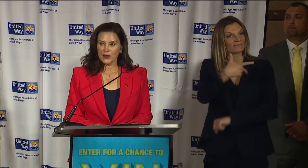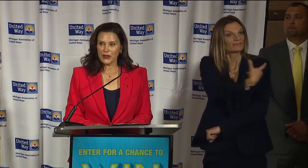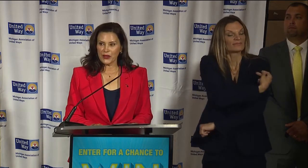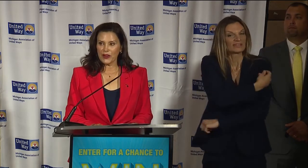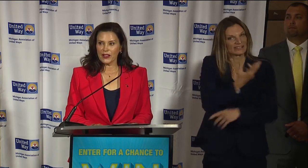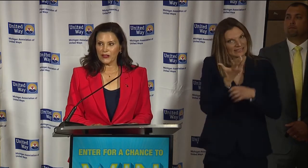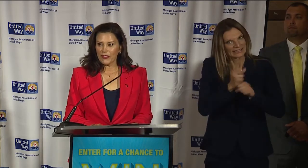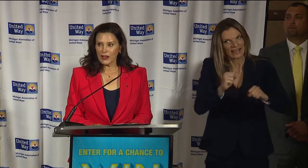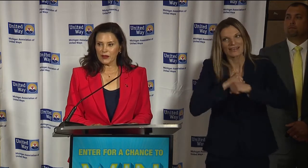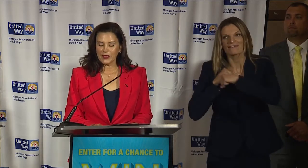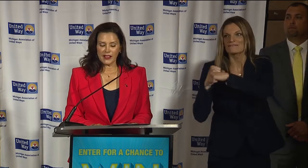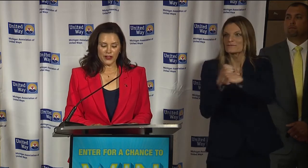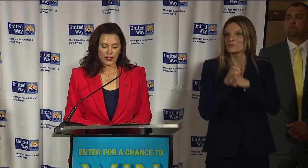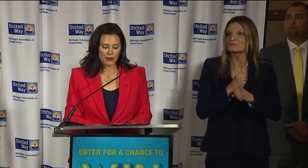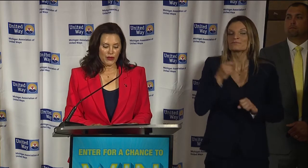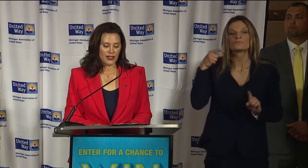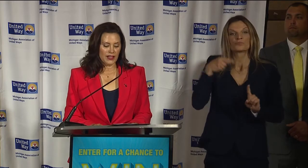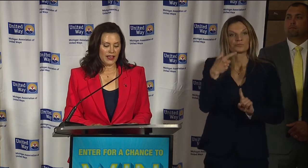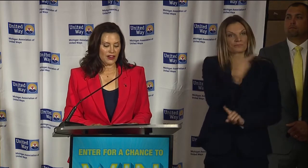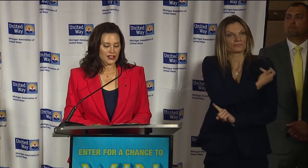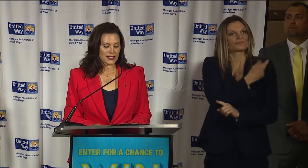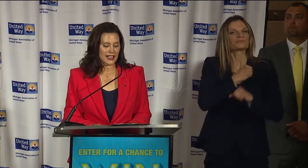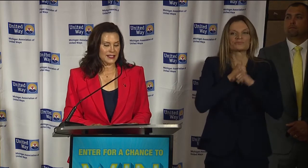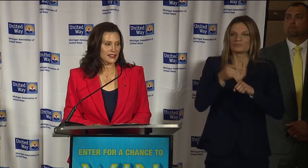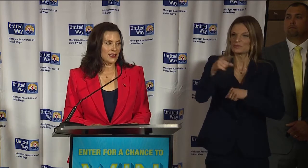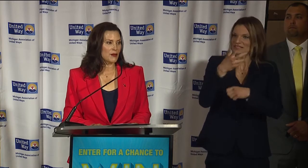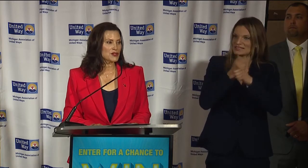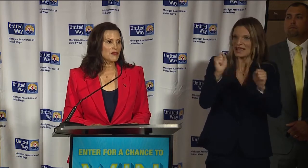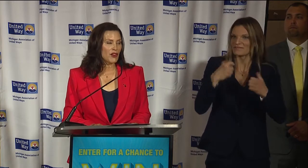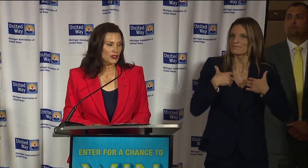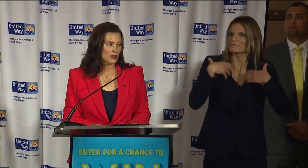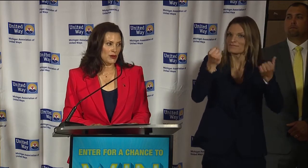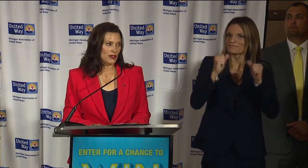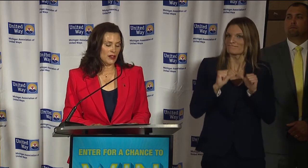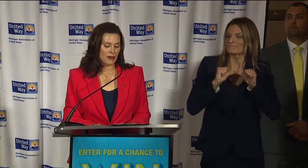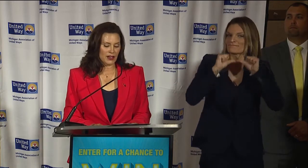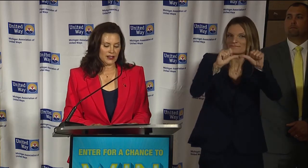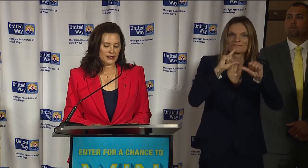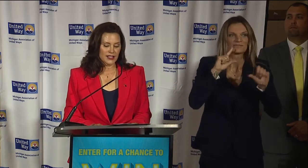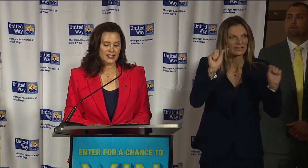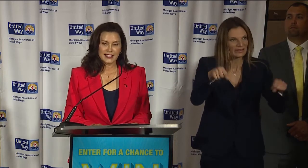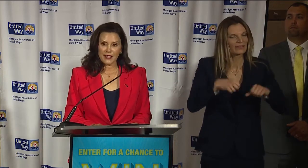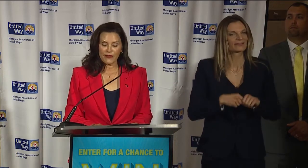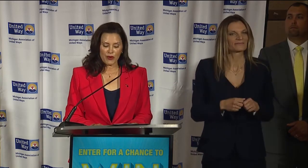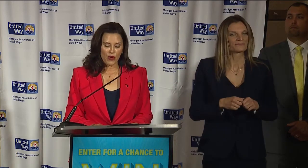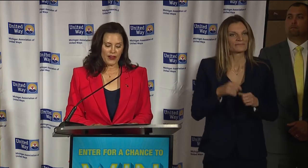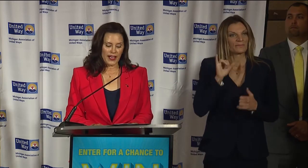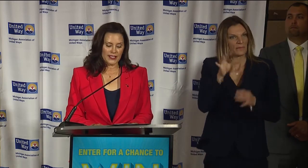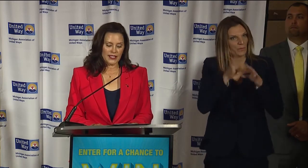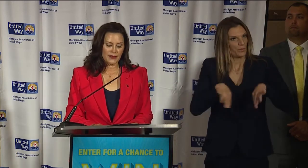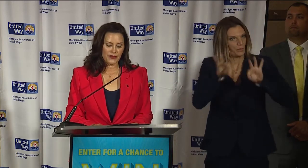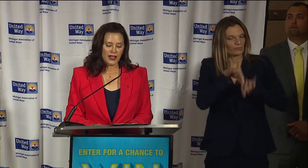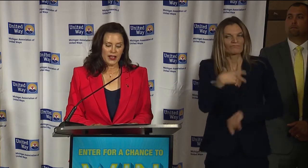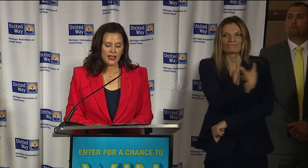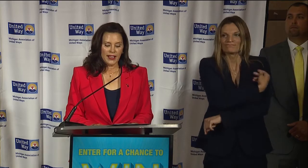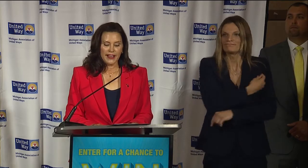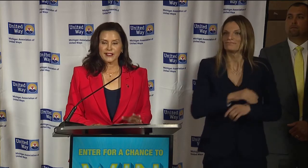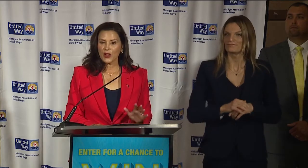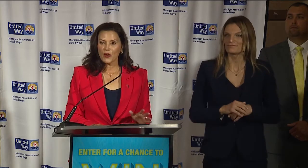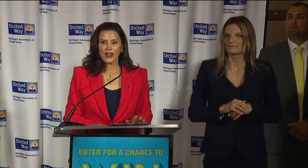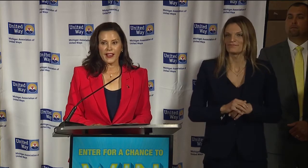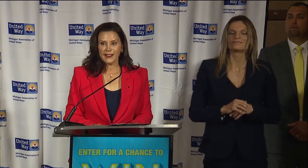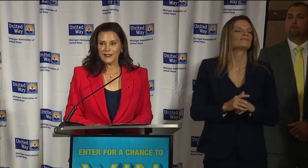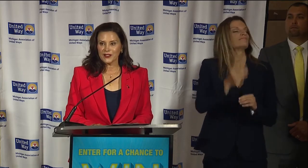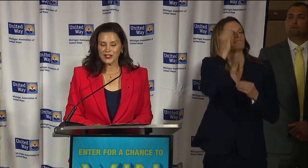vaccines will keep you and your family and your community and our state and the most vulnerable among us safe from COVID-19.